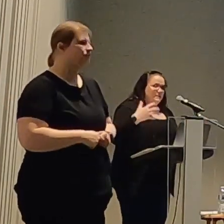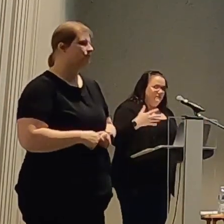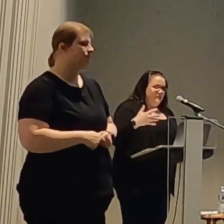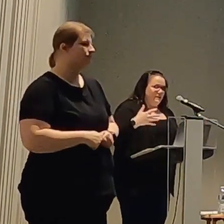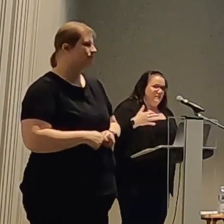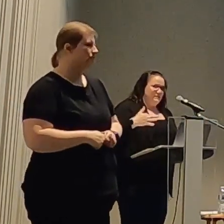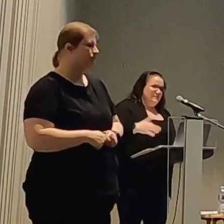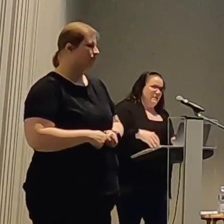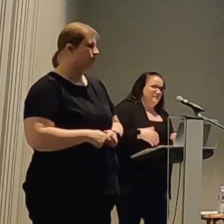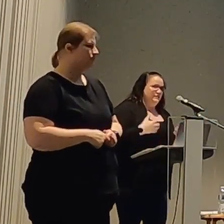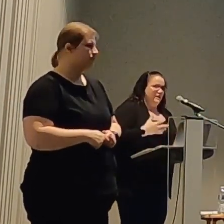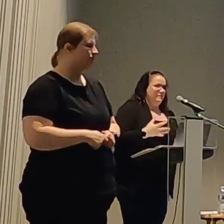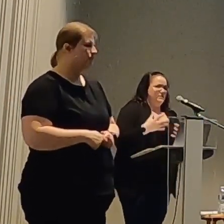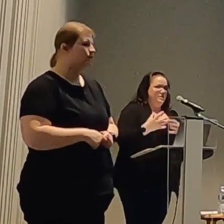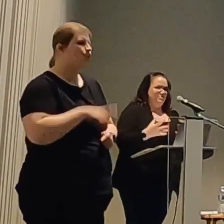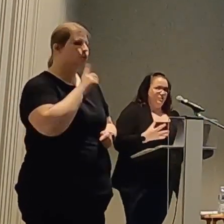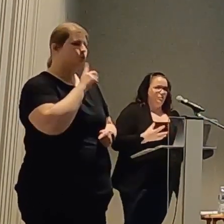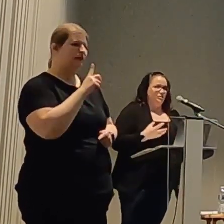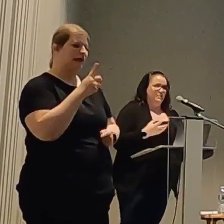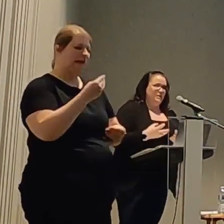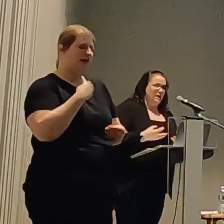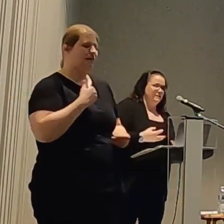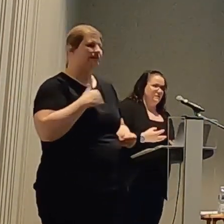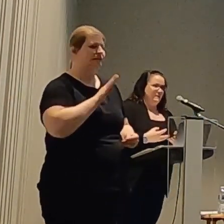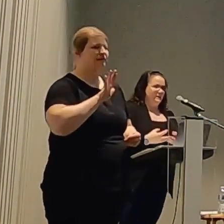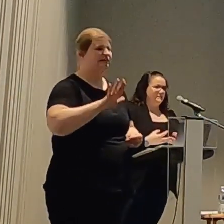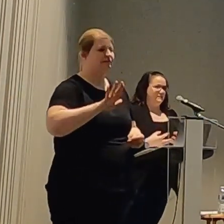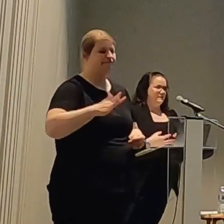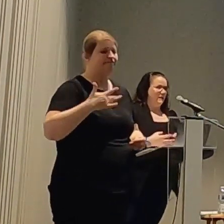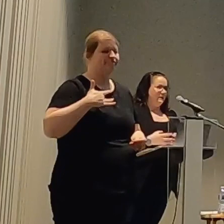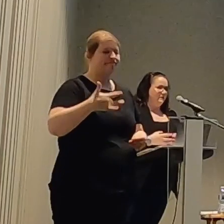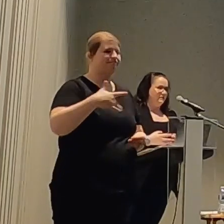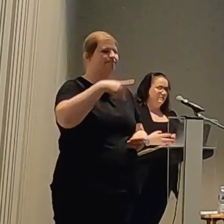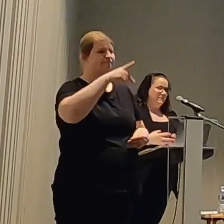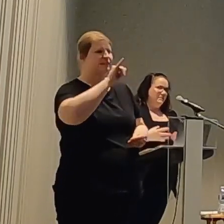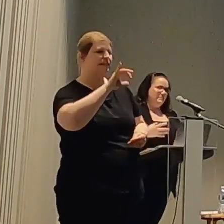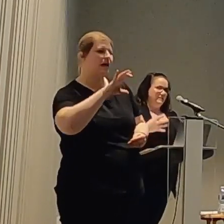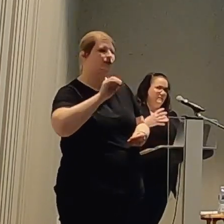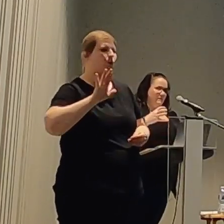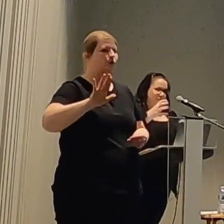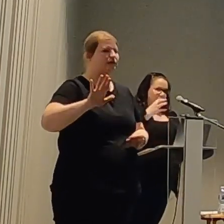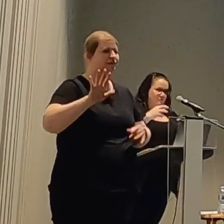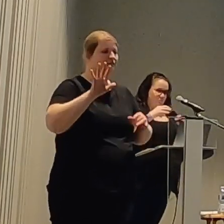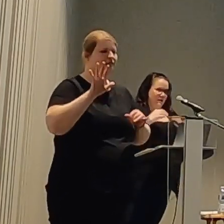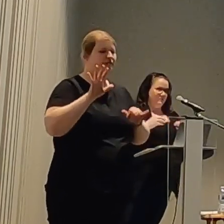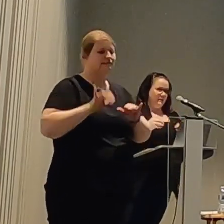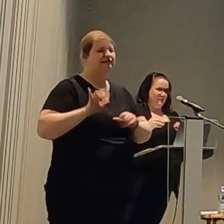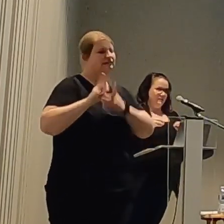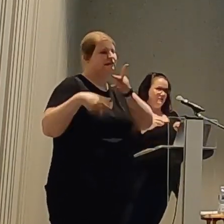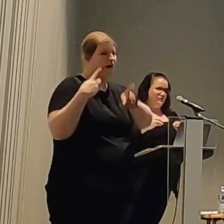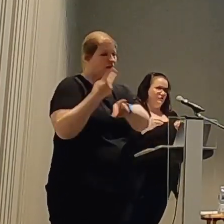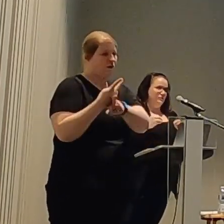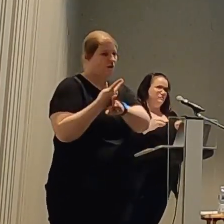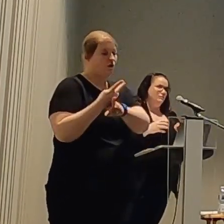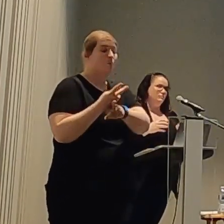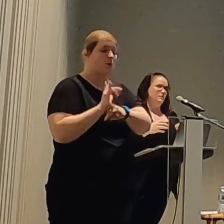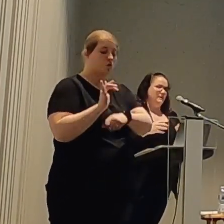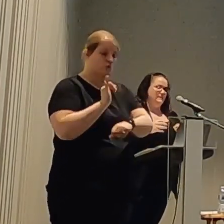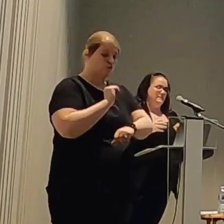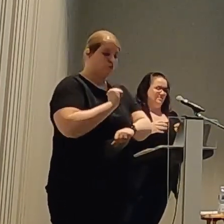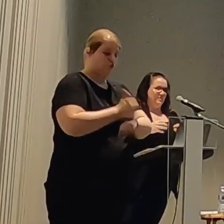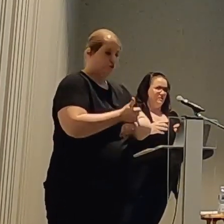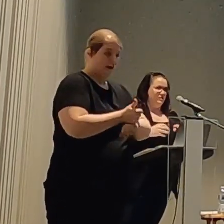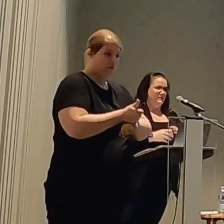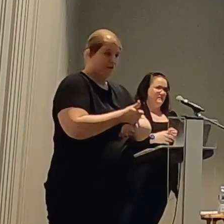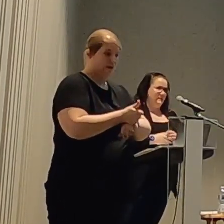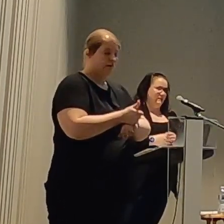So he's giving us his very typical Picasso-esque style, but then also grounding us. So you don't look